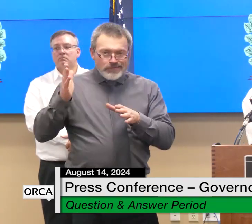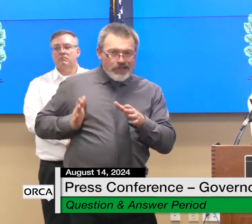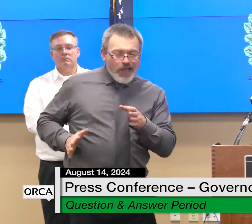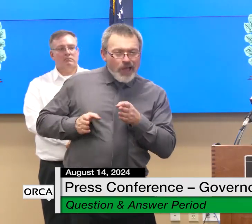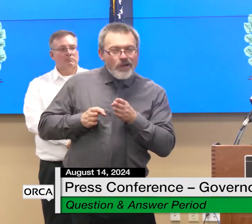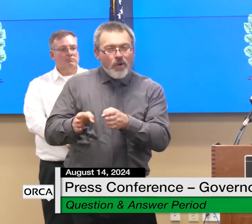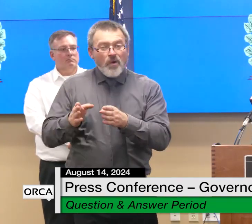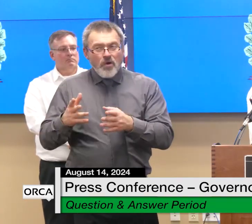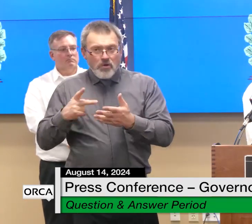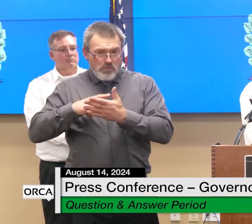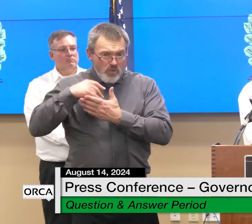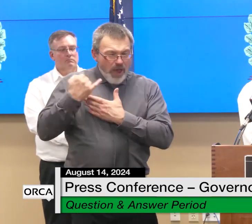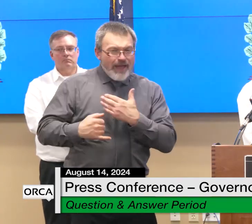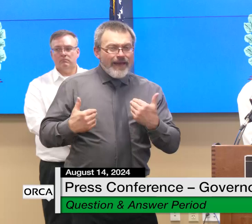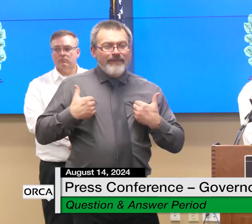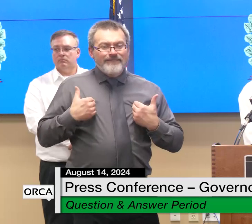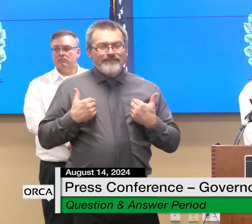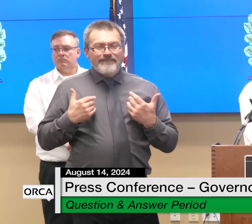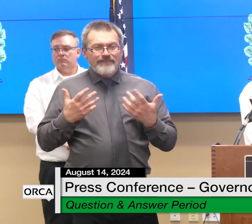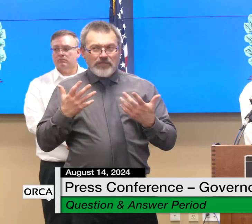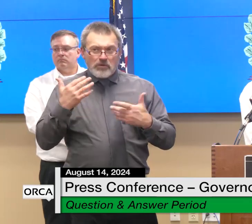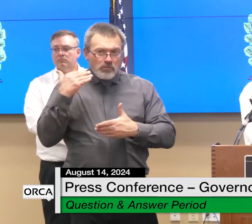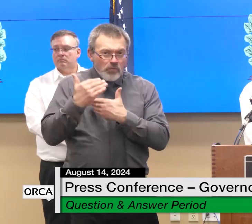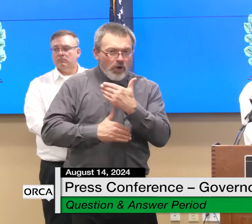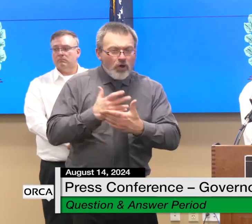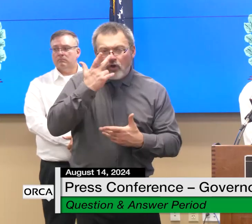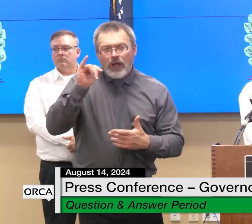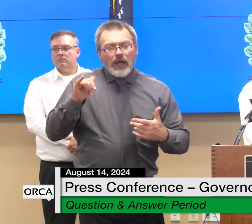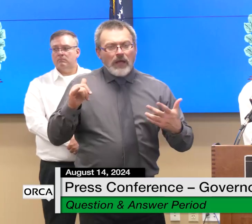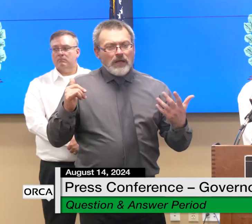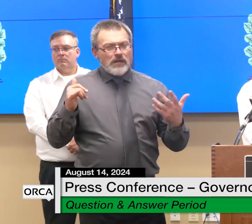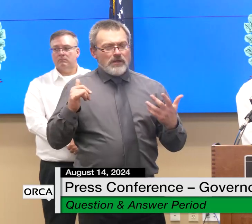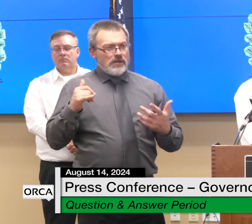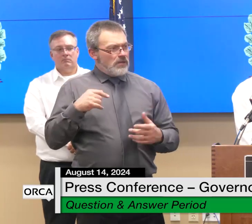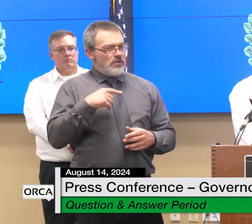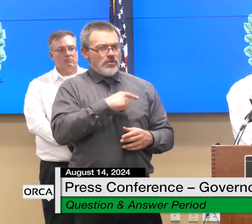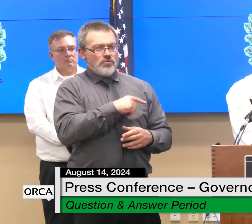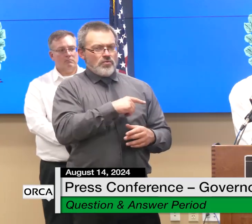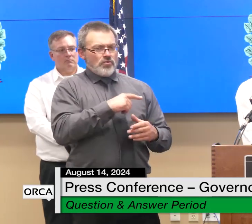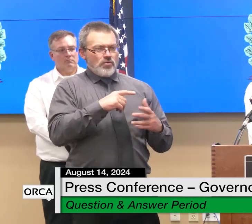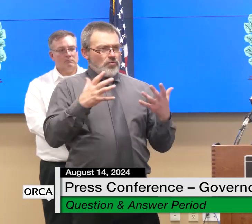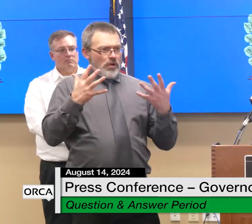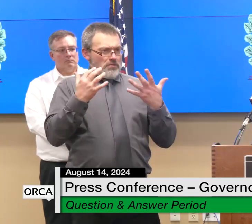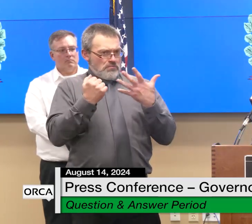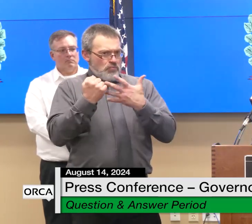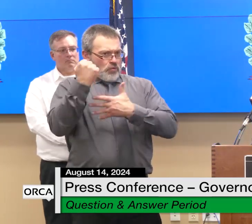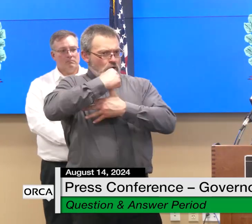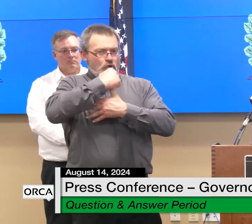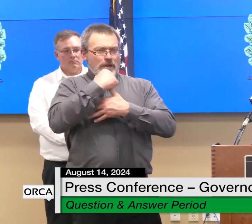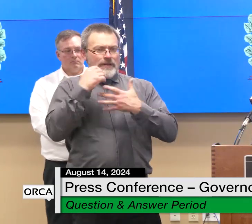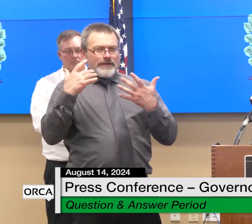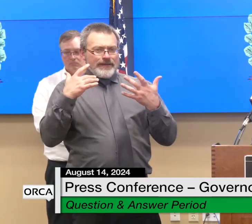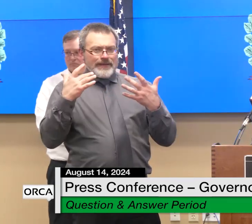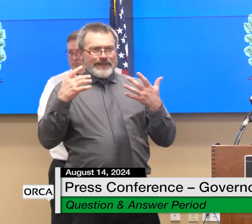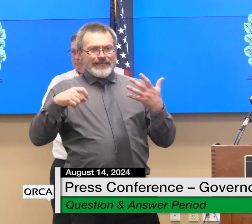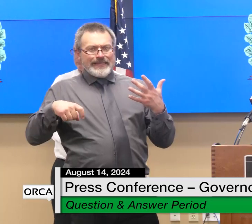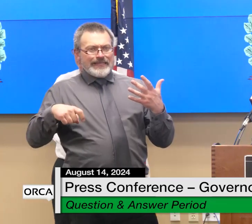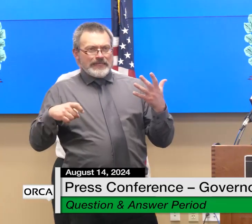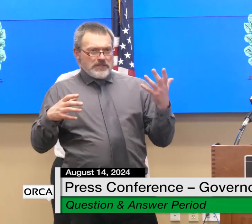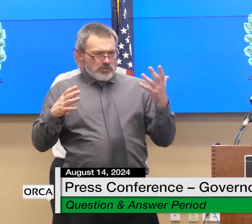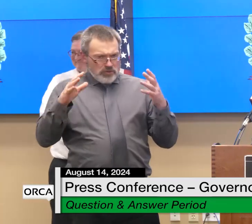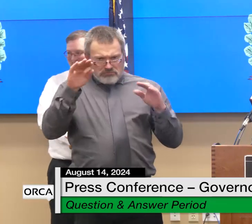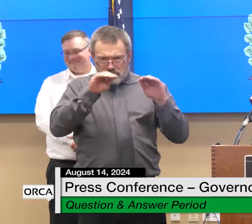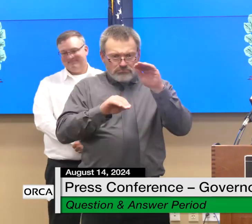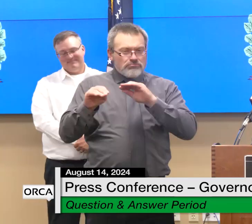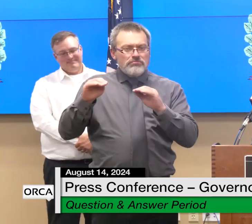and are ready to go or in process. How do you prioritize now with the new need and not